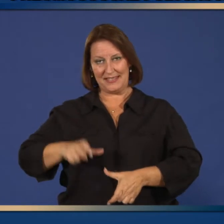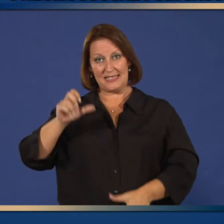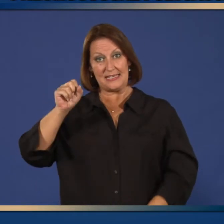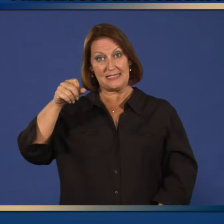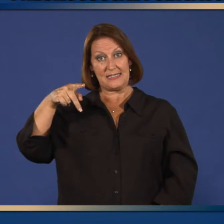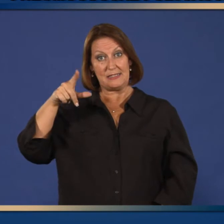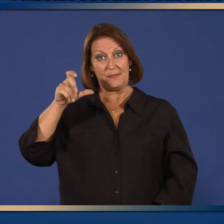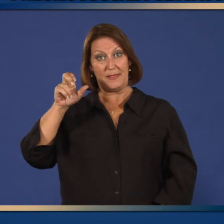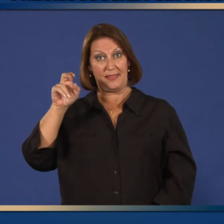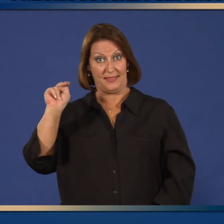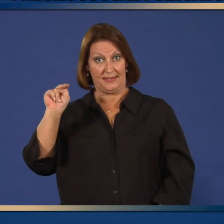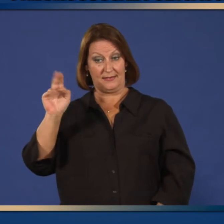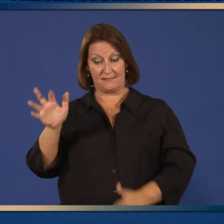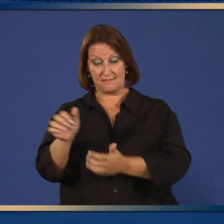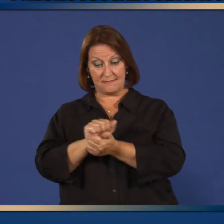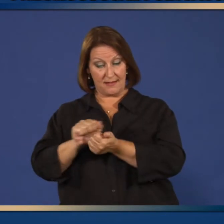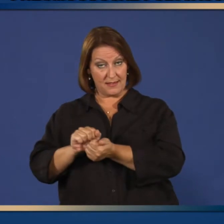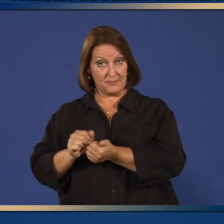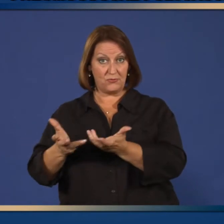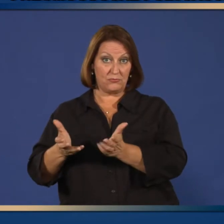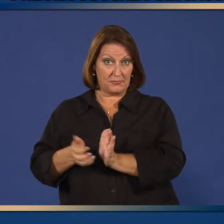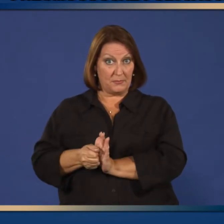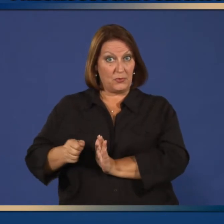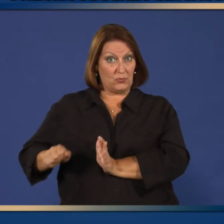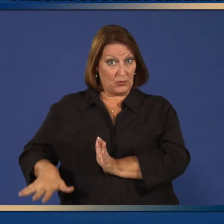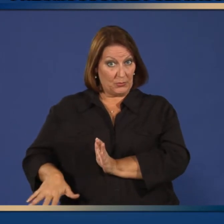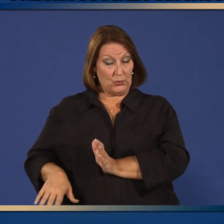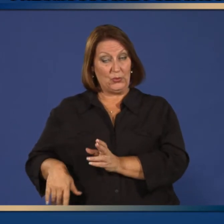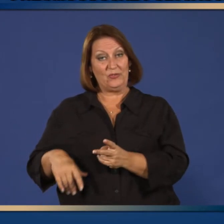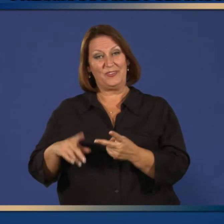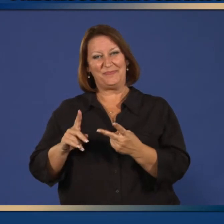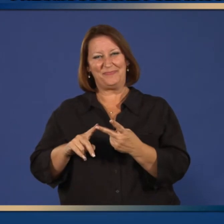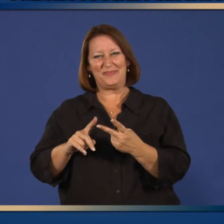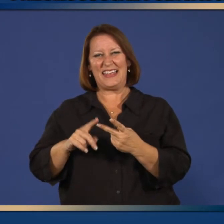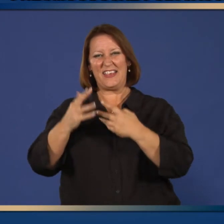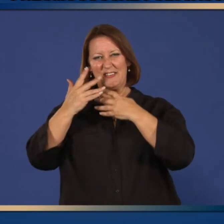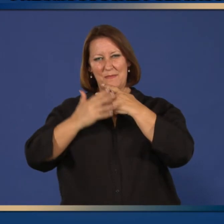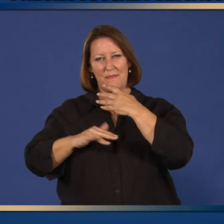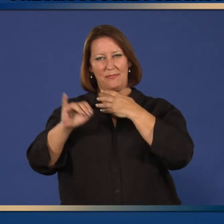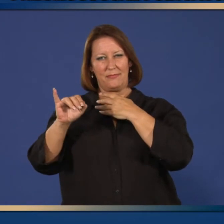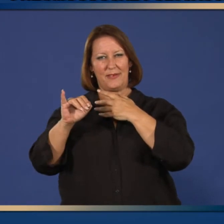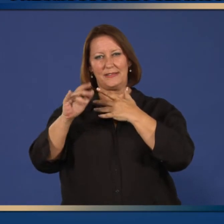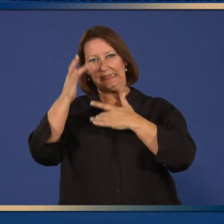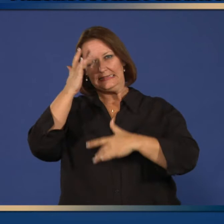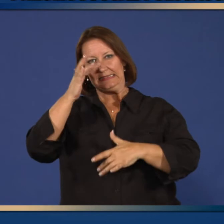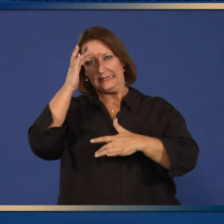who have a damaged spleen or no spleen,